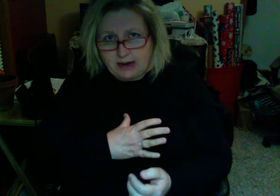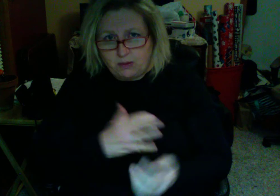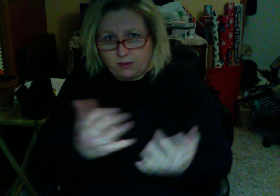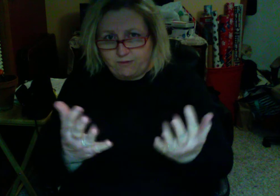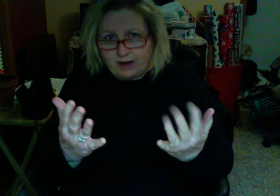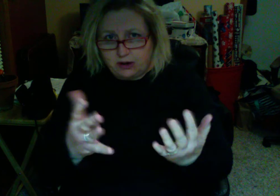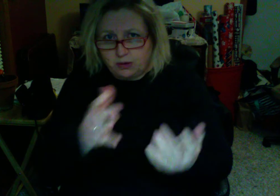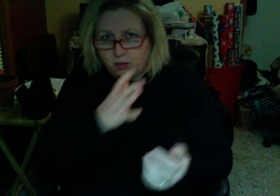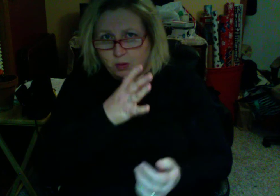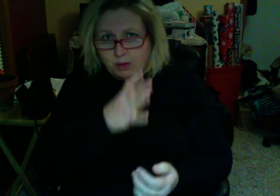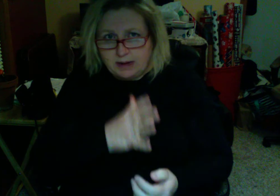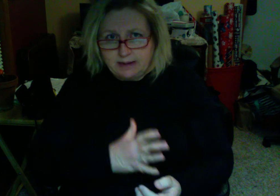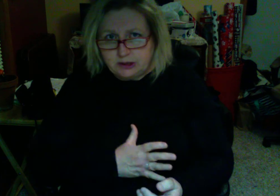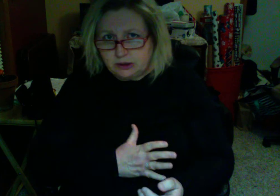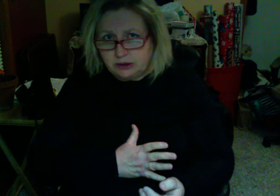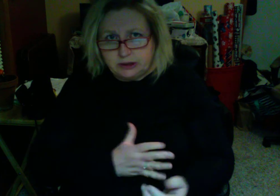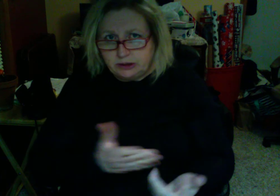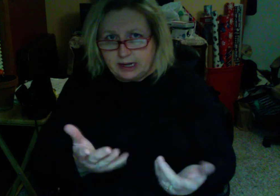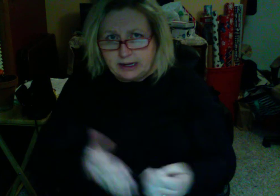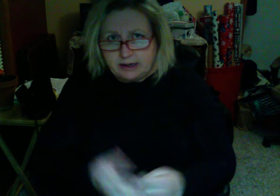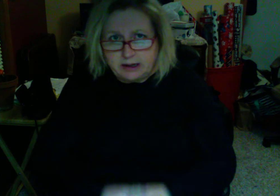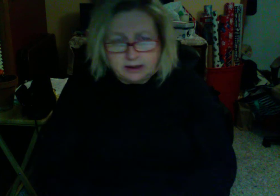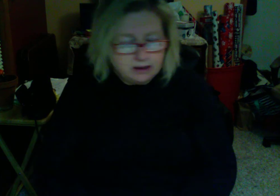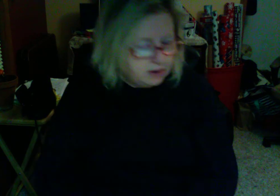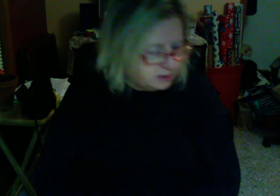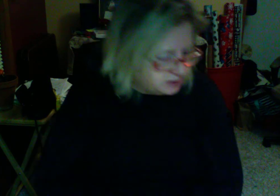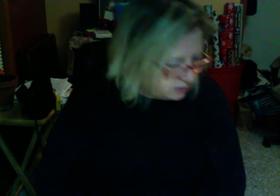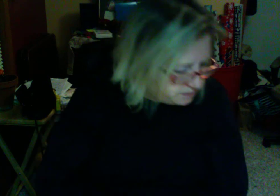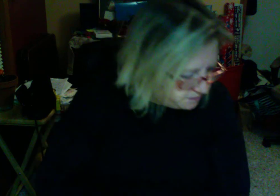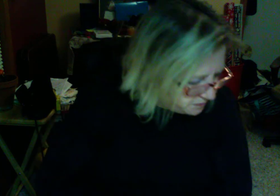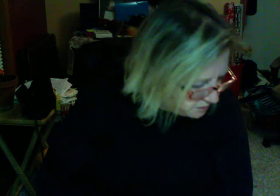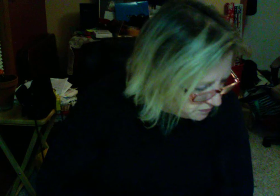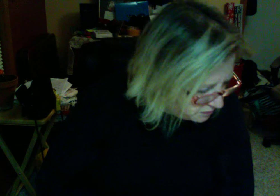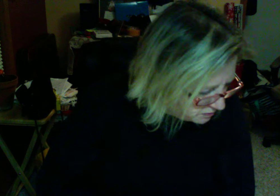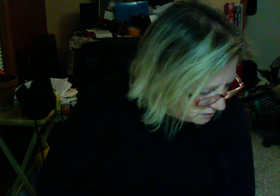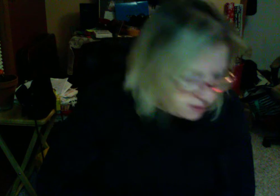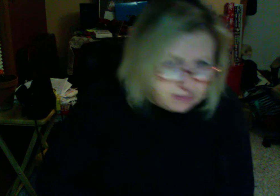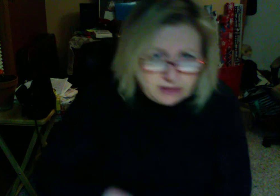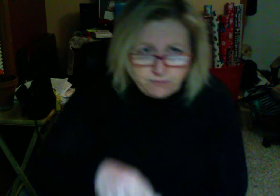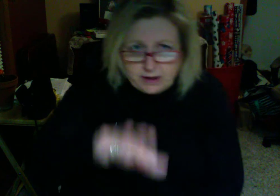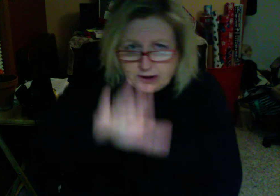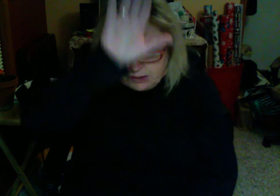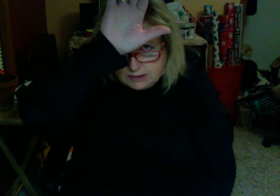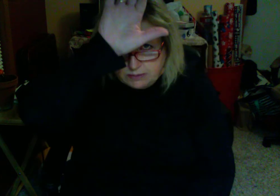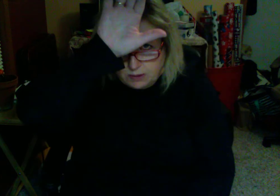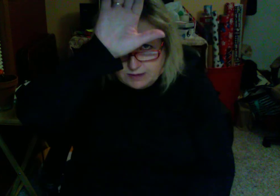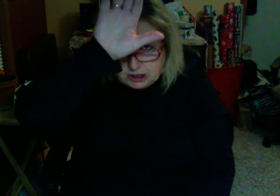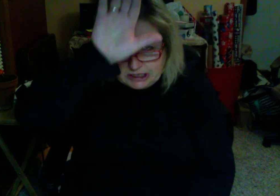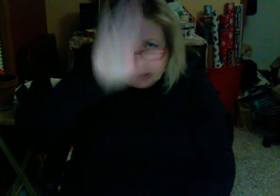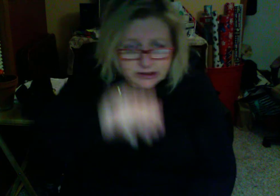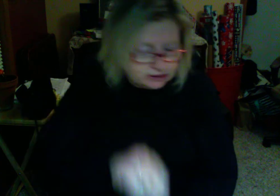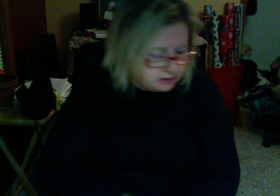or firewoman, I'm sure, to do that also. But the fireman was more of the shield.